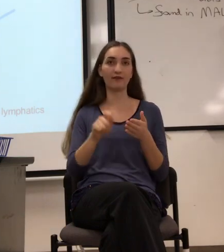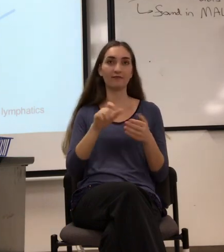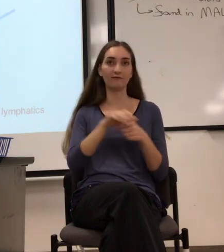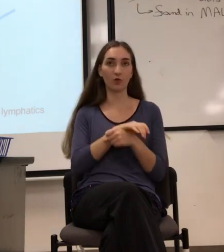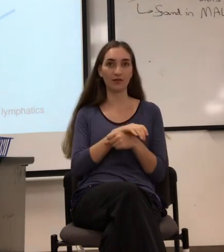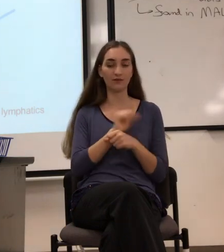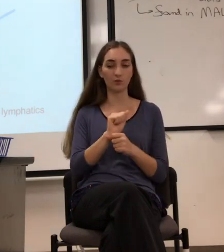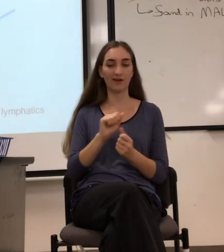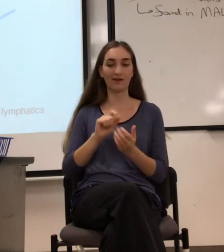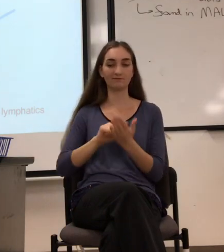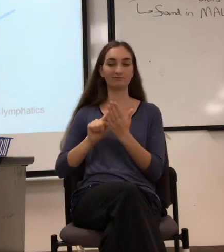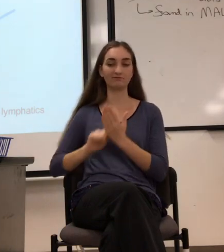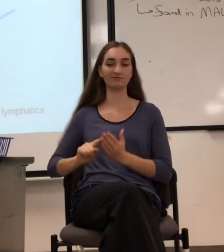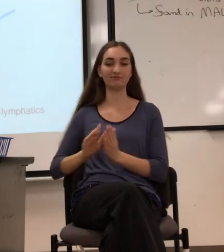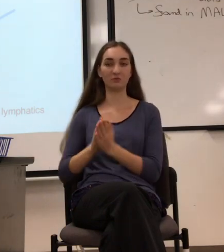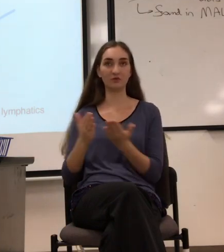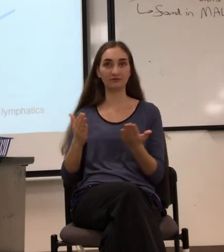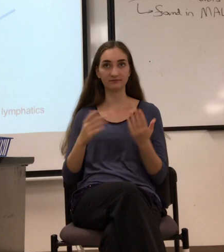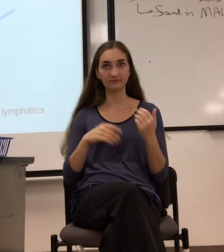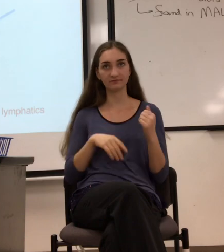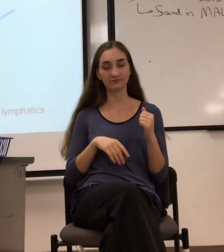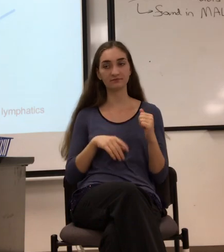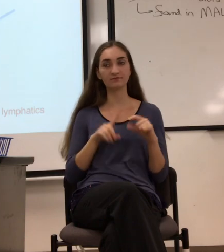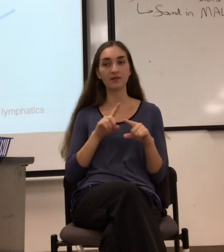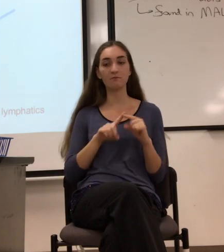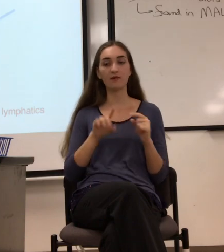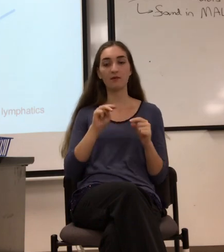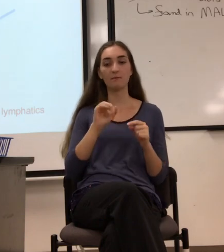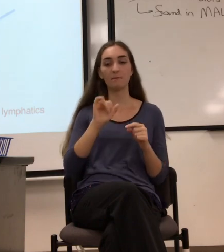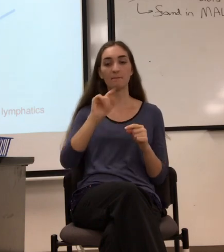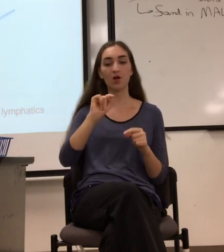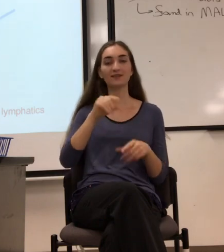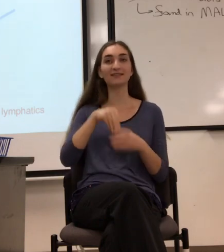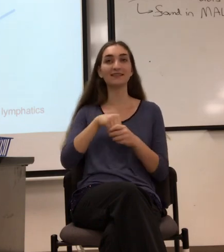MALT is lining the small intestine.